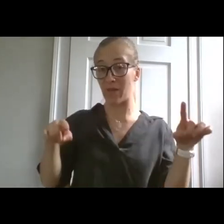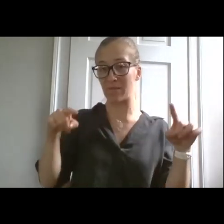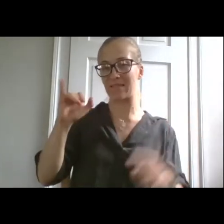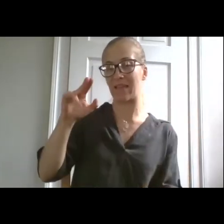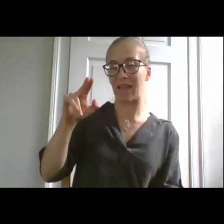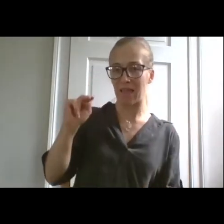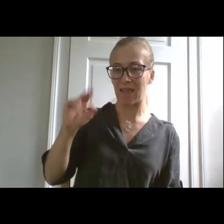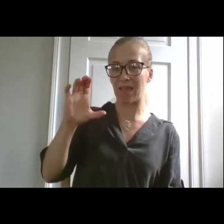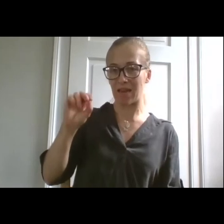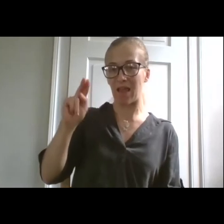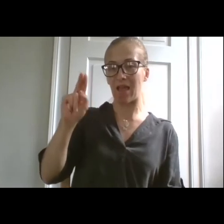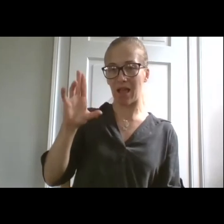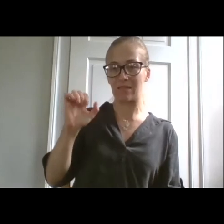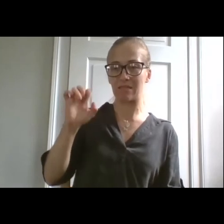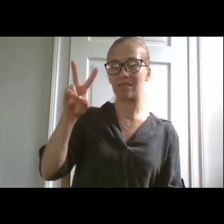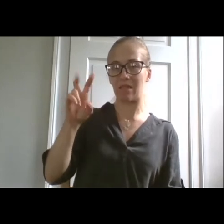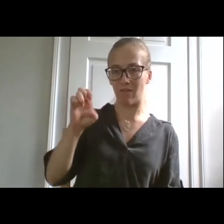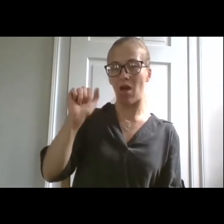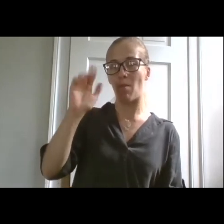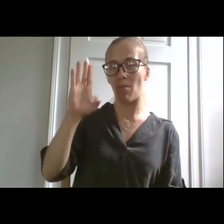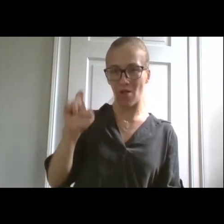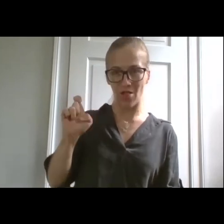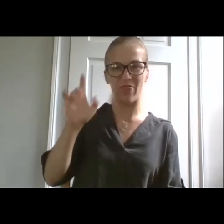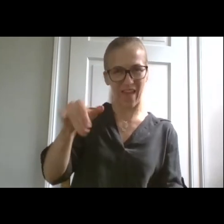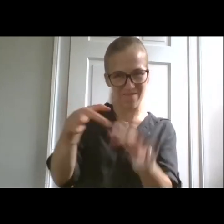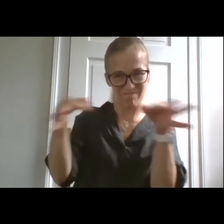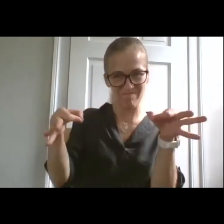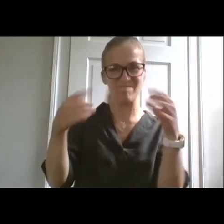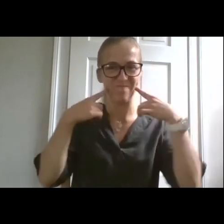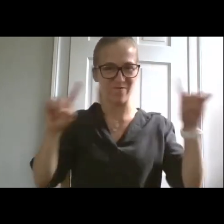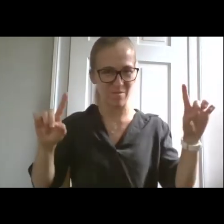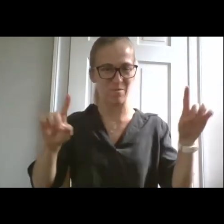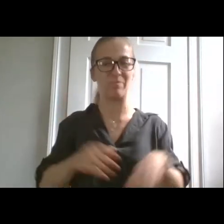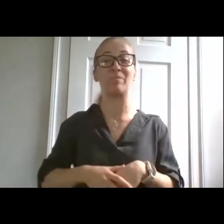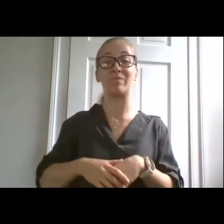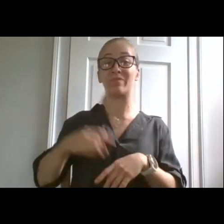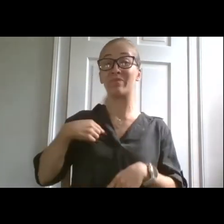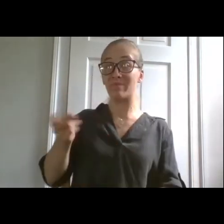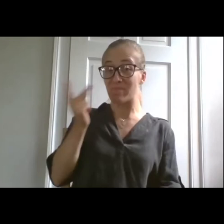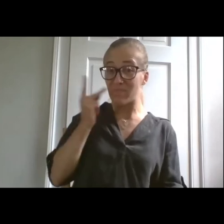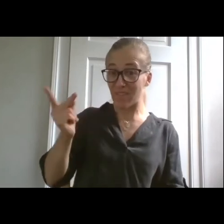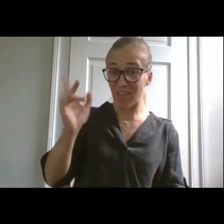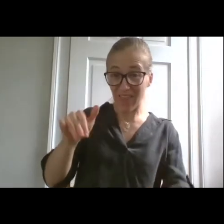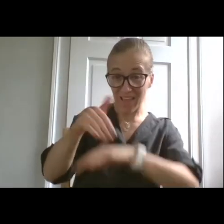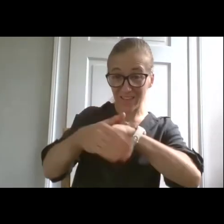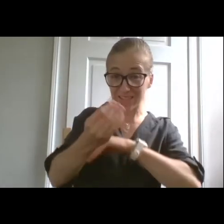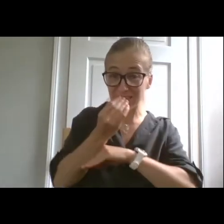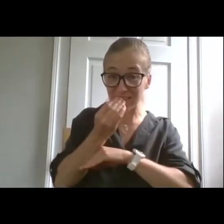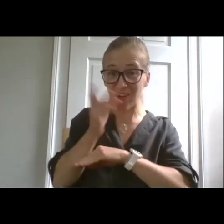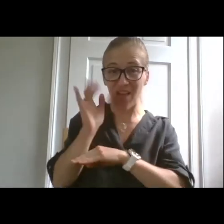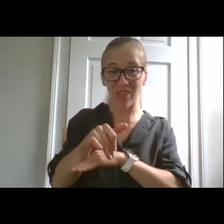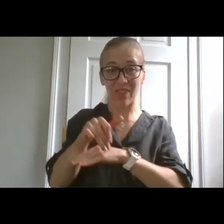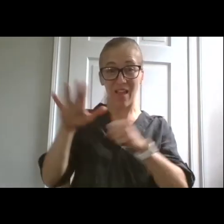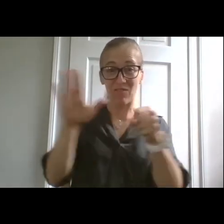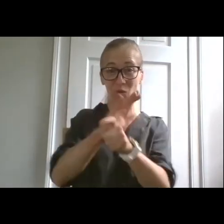inconceivable, just like that. And when I saw him at the dinner, that word pronounced like that filled my